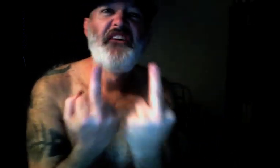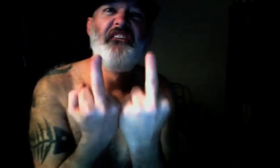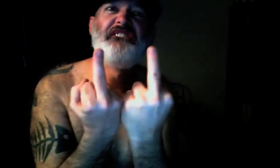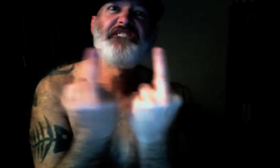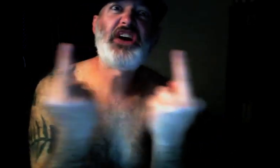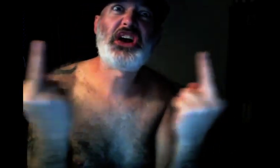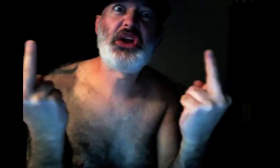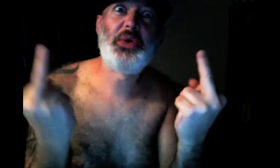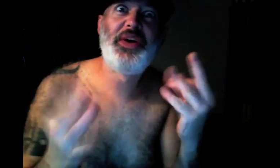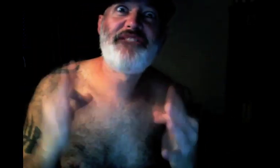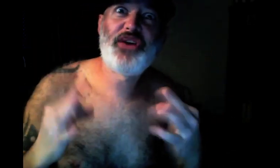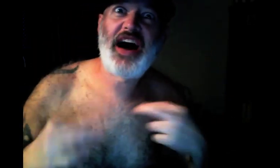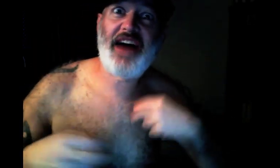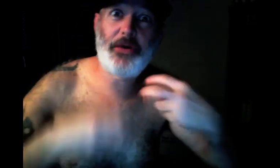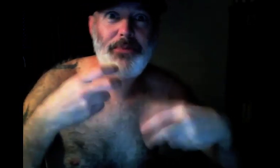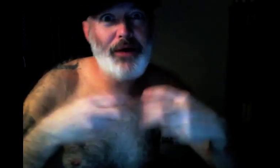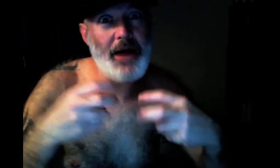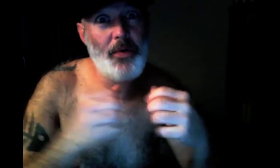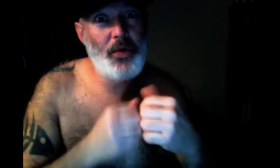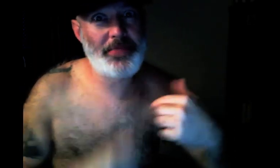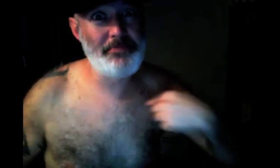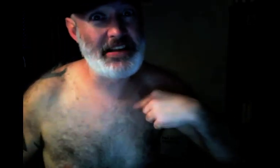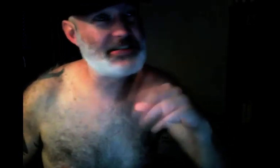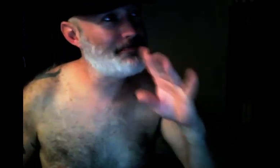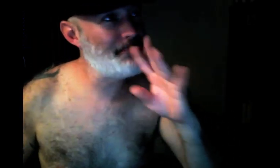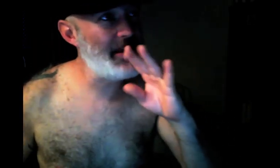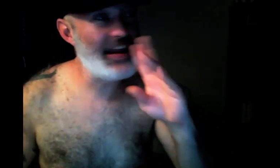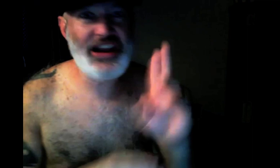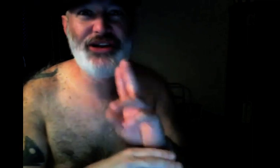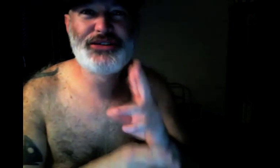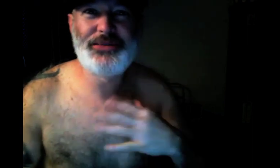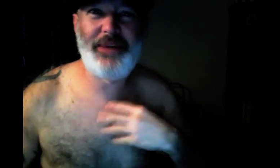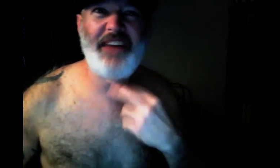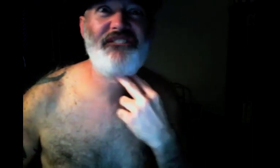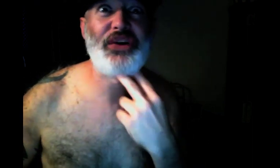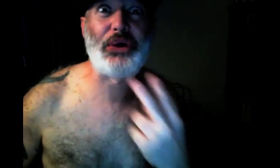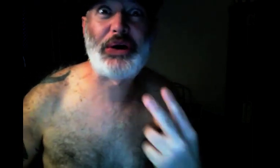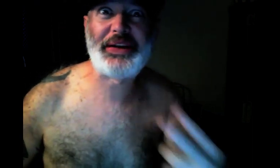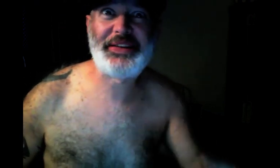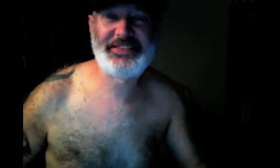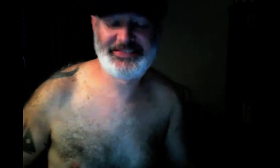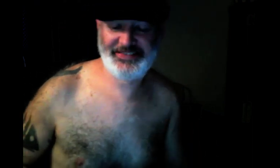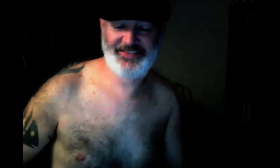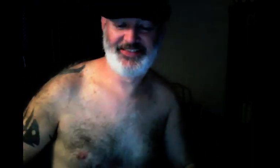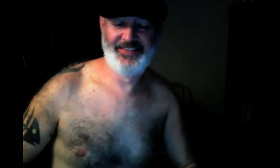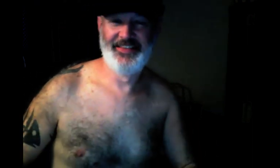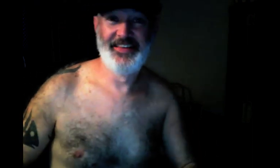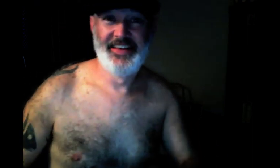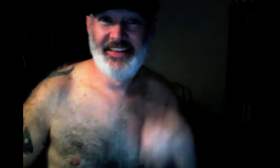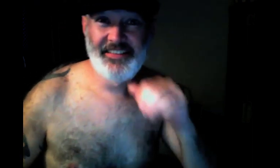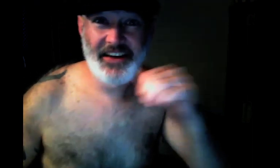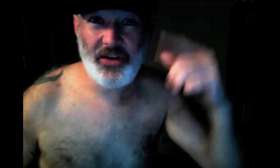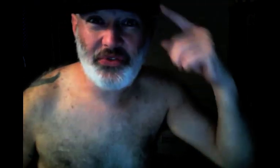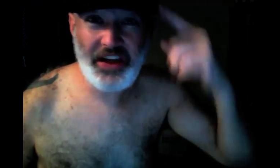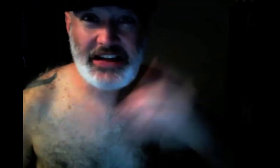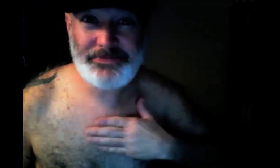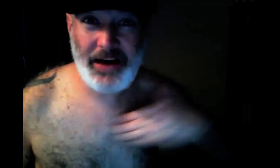Fuck you if you have a problem with me speaking using my thoughts. I don't second my